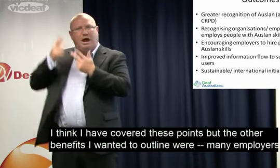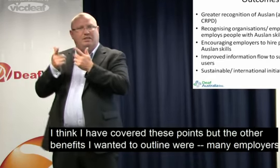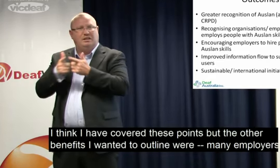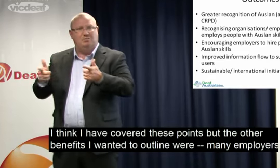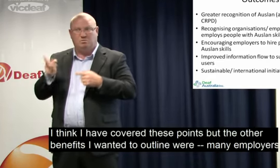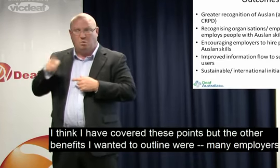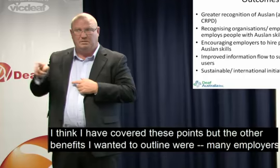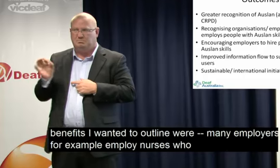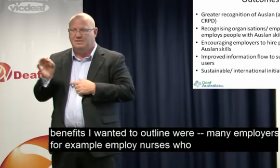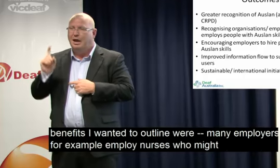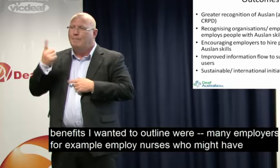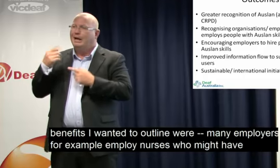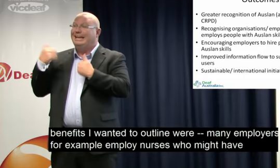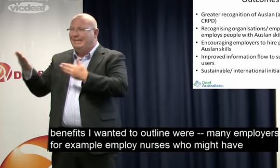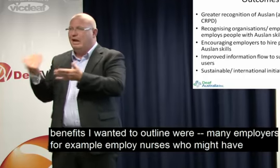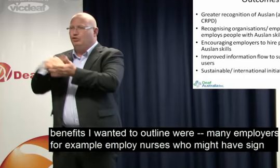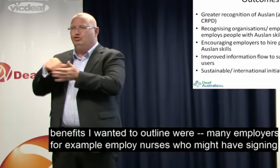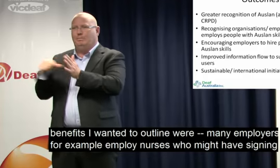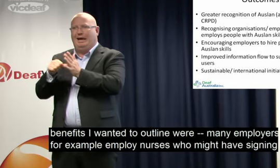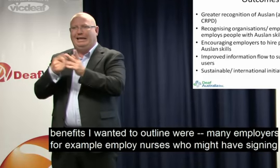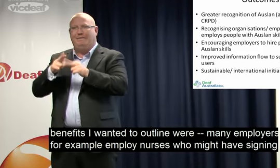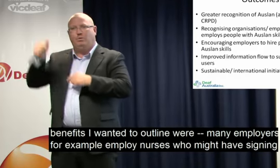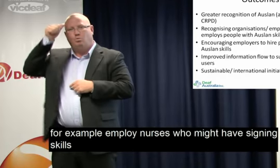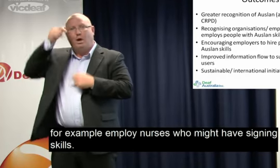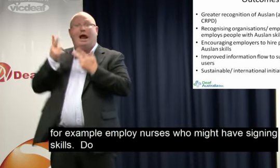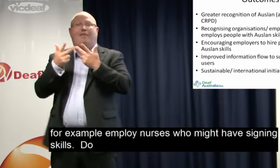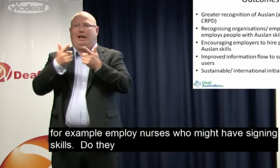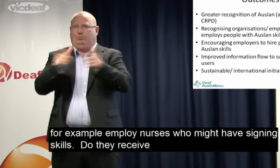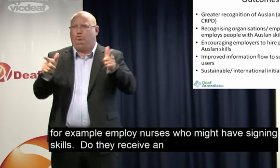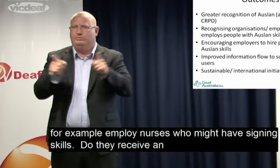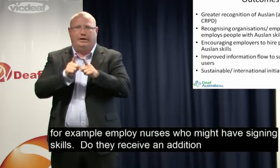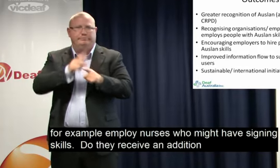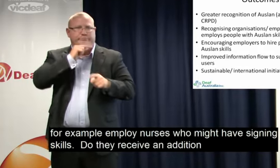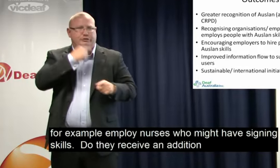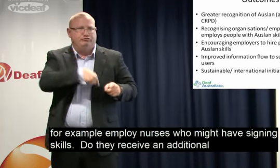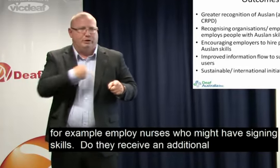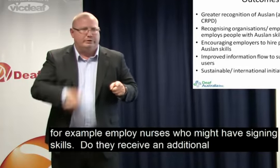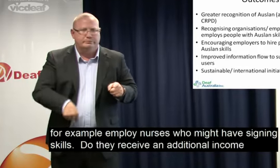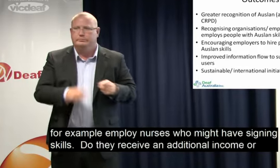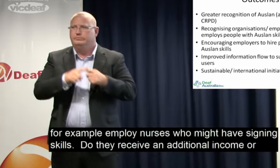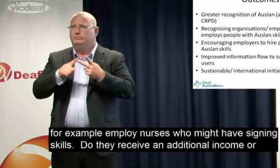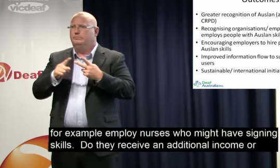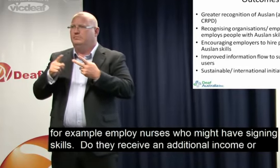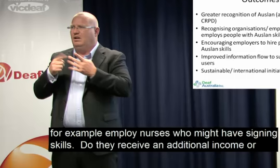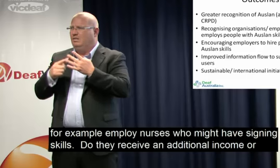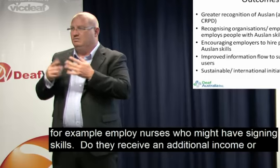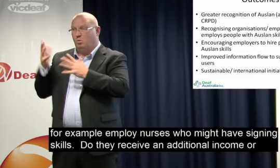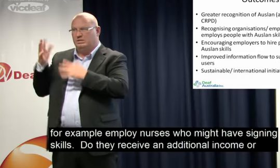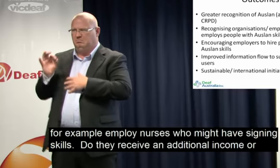Do they receive an additional income or a bonus in their salary if they know another language? Perhaps not sign language, but if they can speak